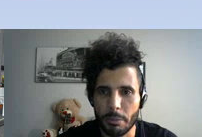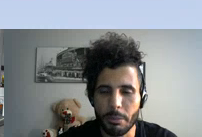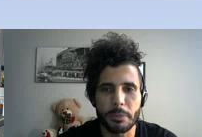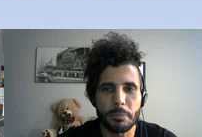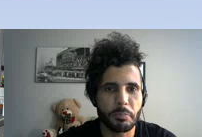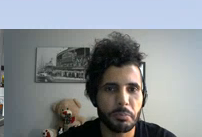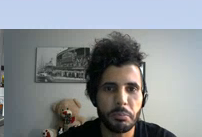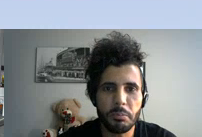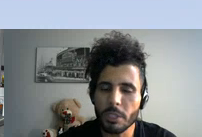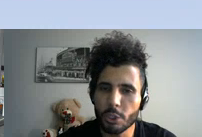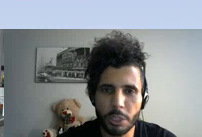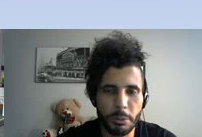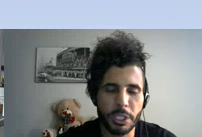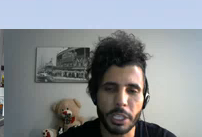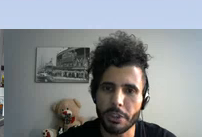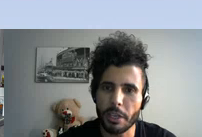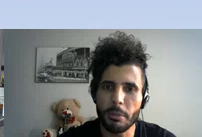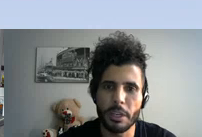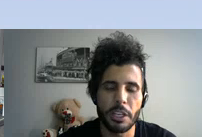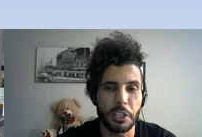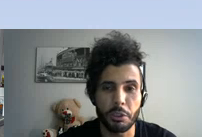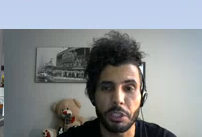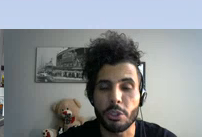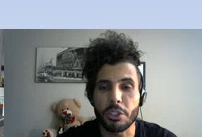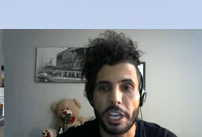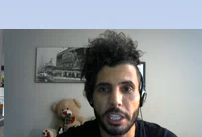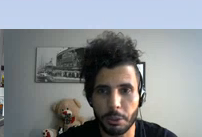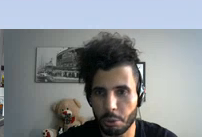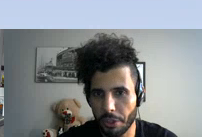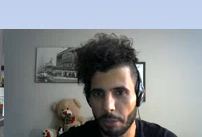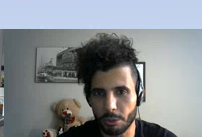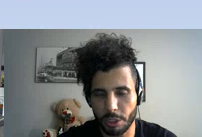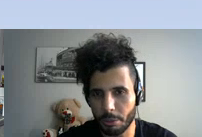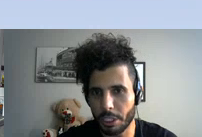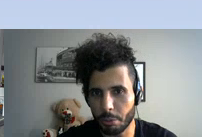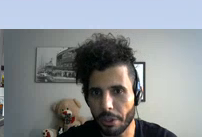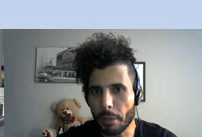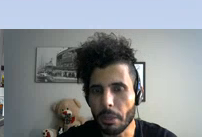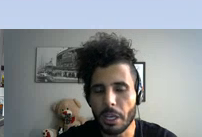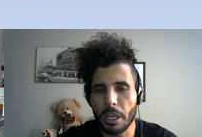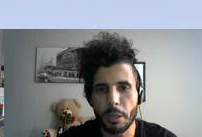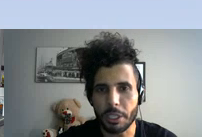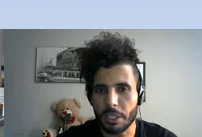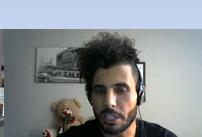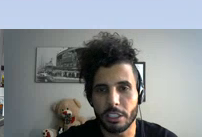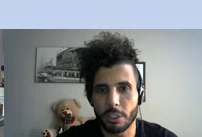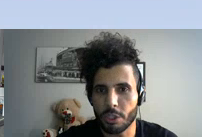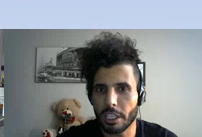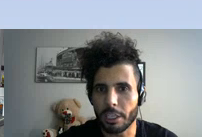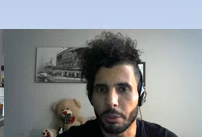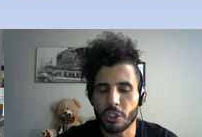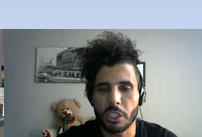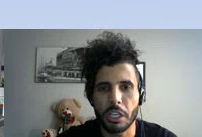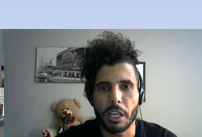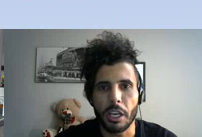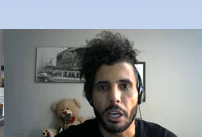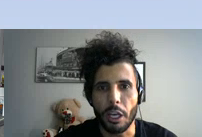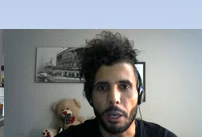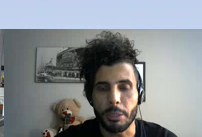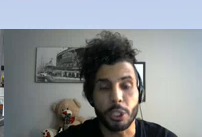him to communicate with him. They couldn't use sign language with him to communicate with him because they didn't know sign language. He